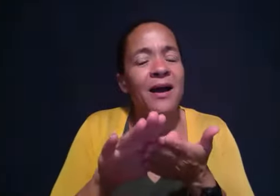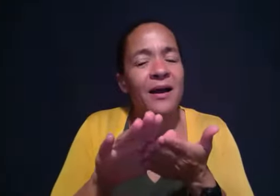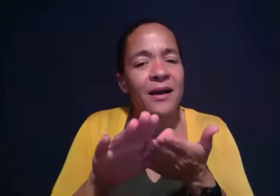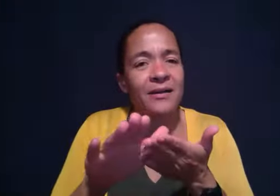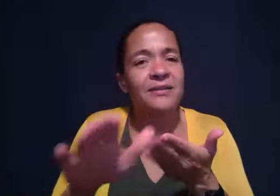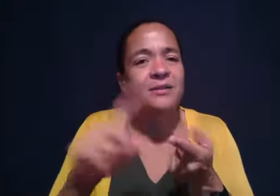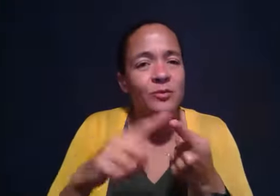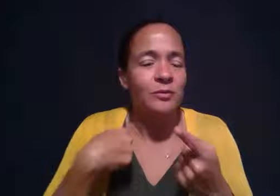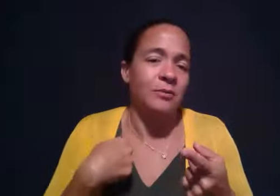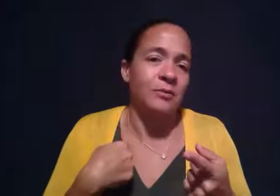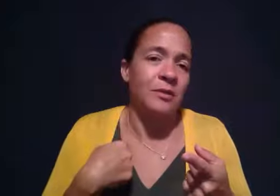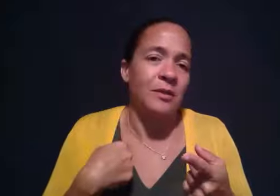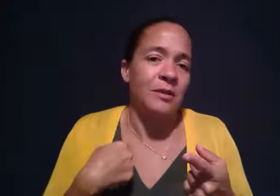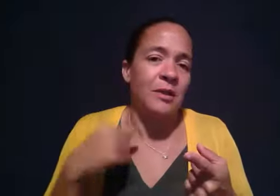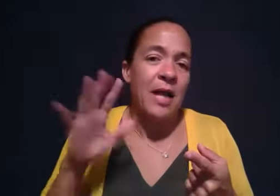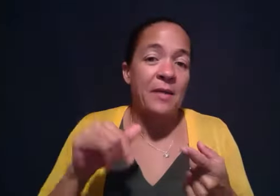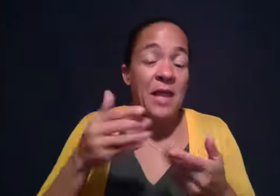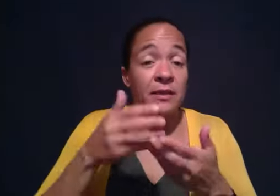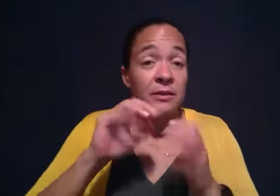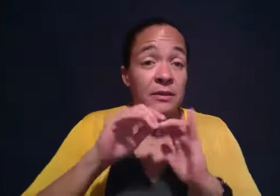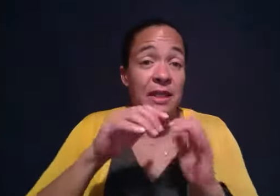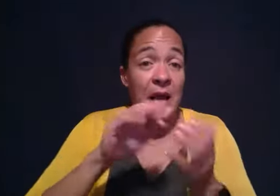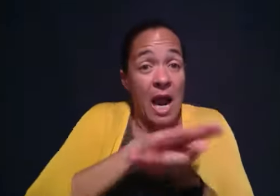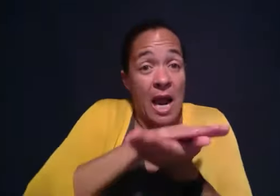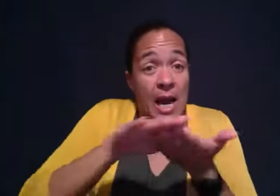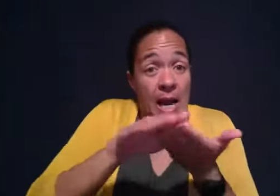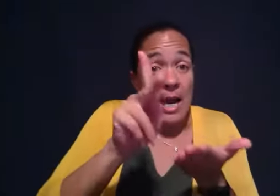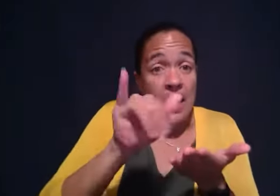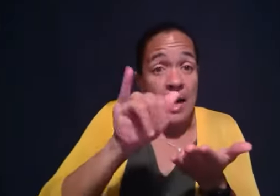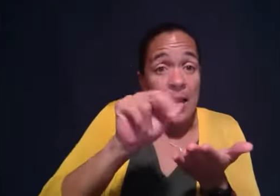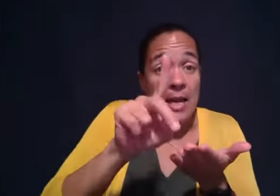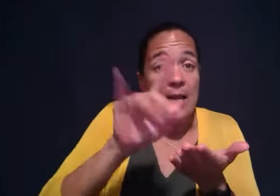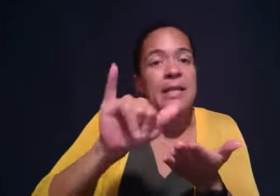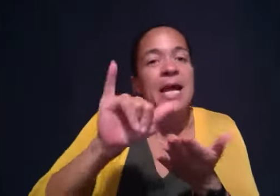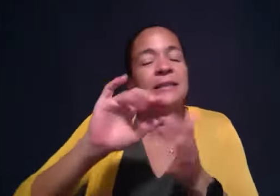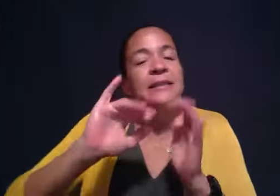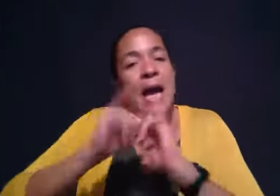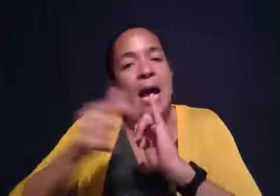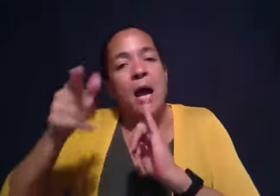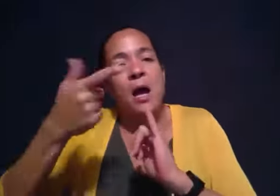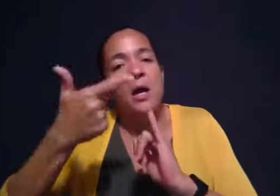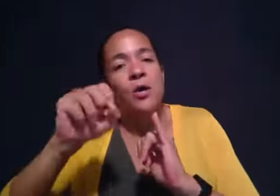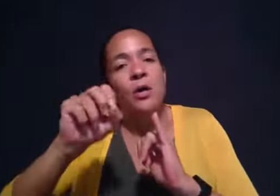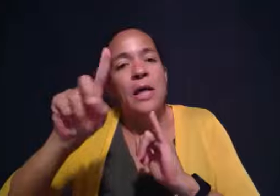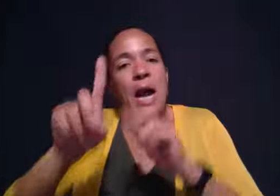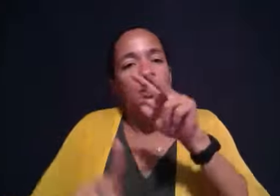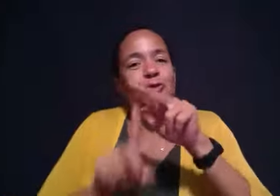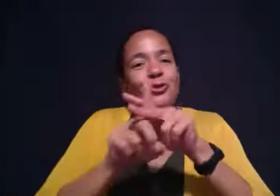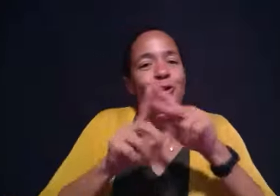how God shows up in my life. Because with that kindness, my mind opens just a little bitty